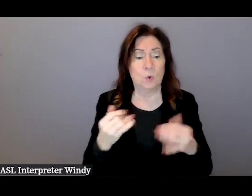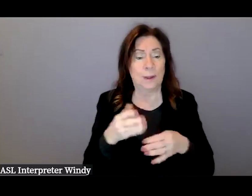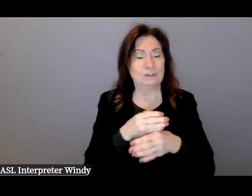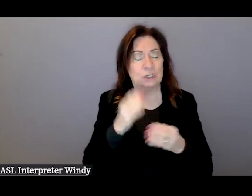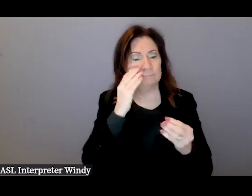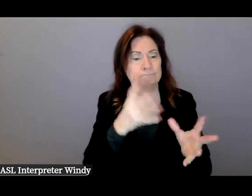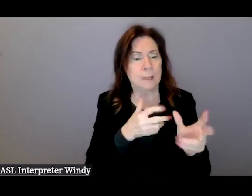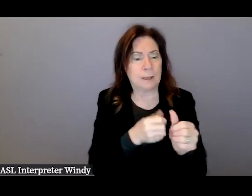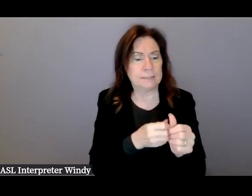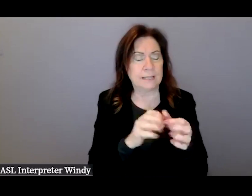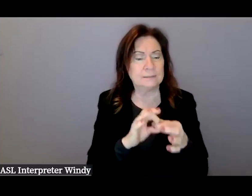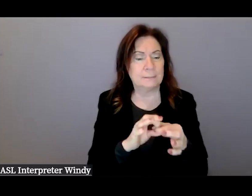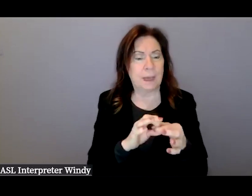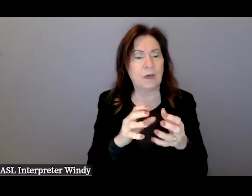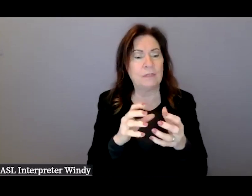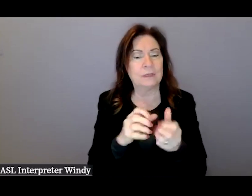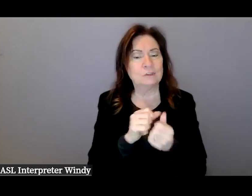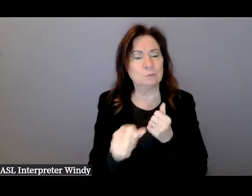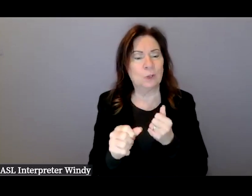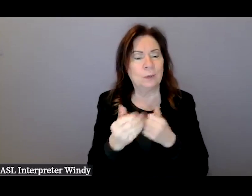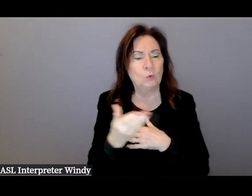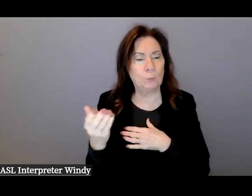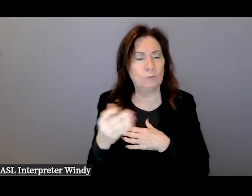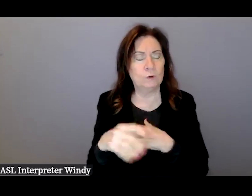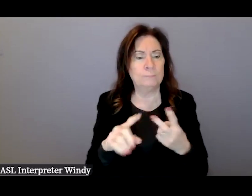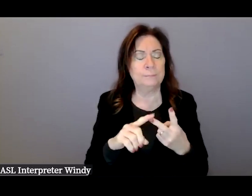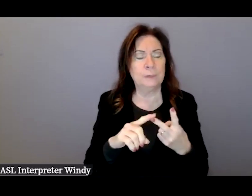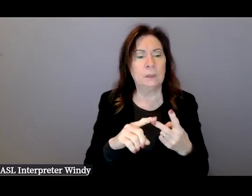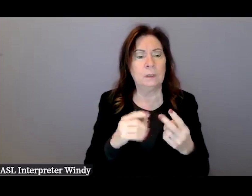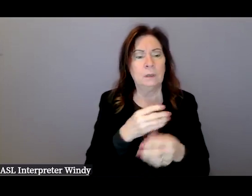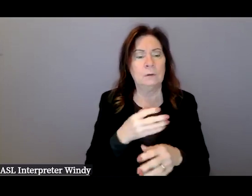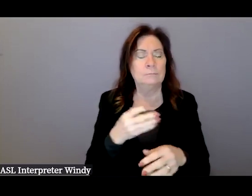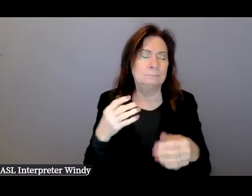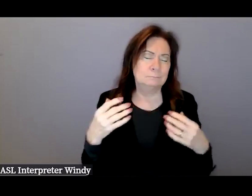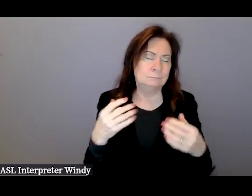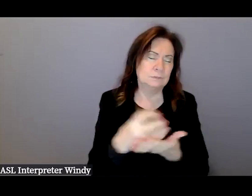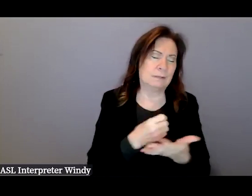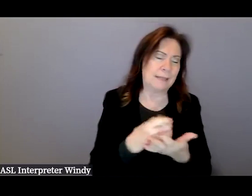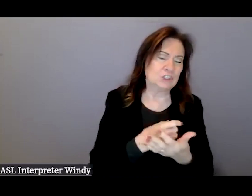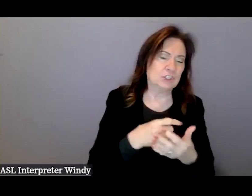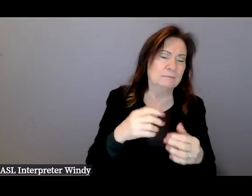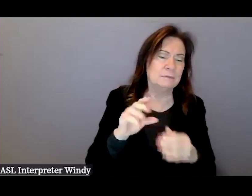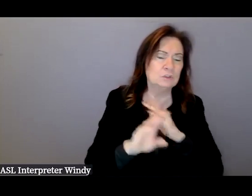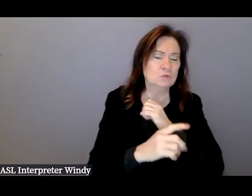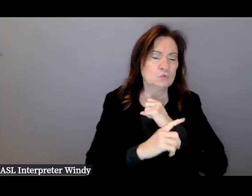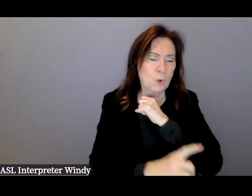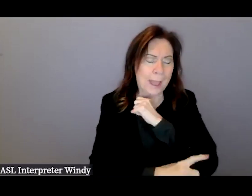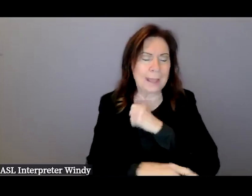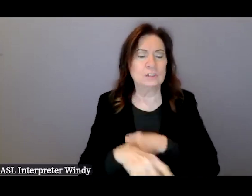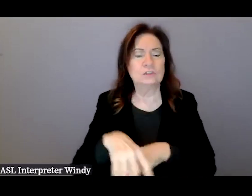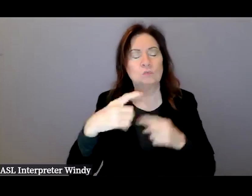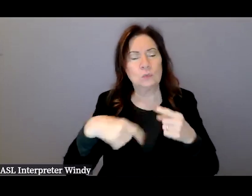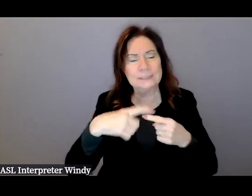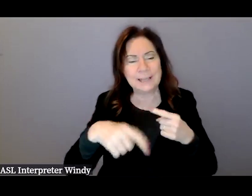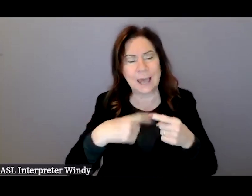on storm debris removal, clarification about trash and recycling services and carts, rental assistance and home